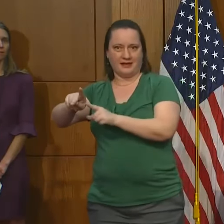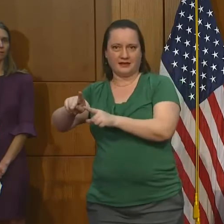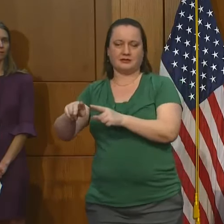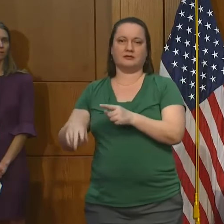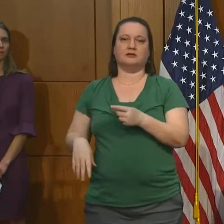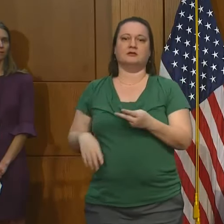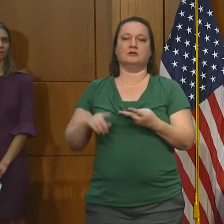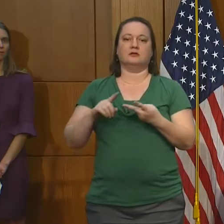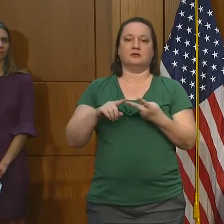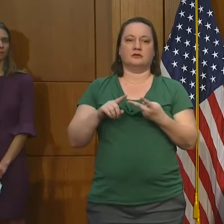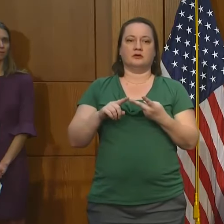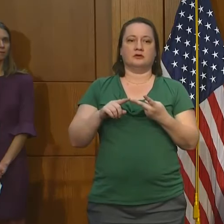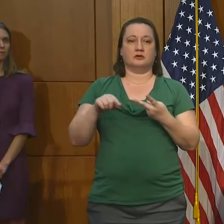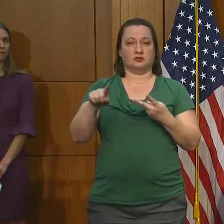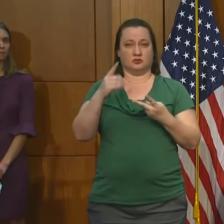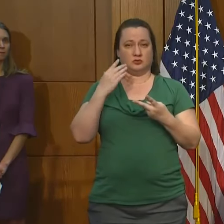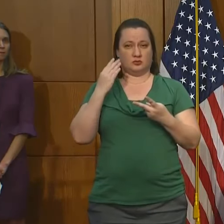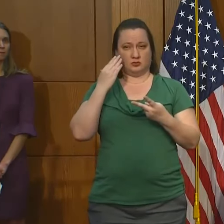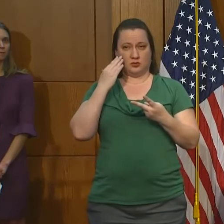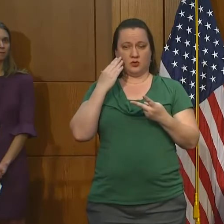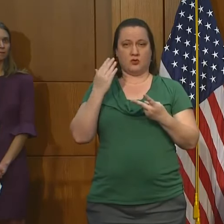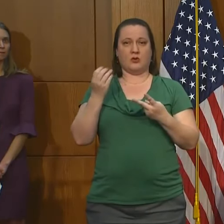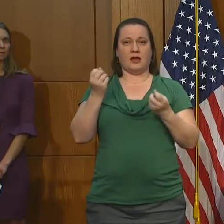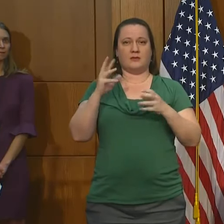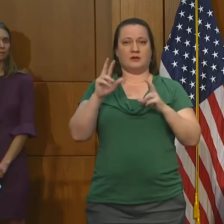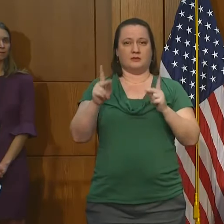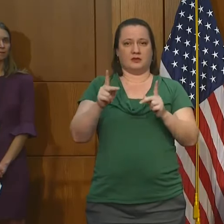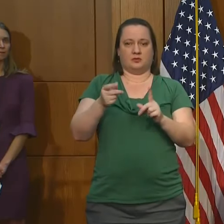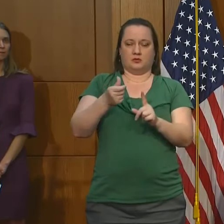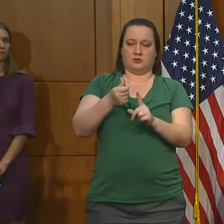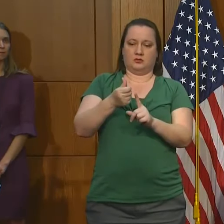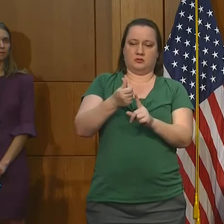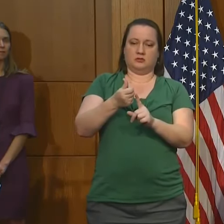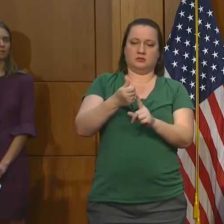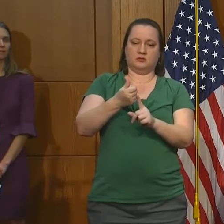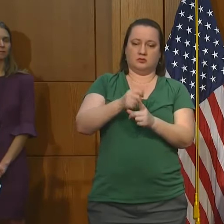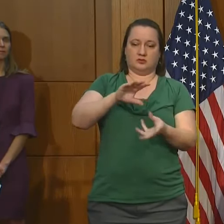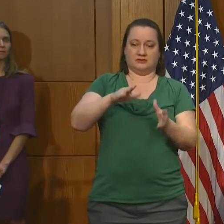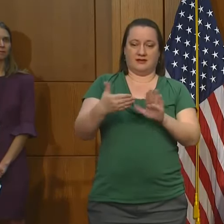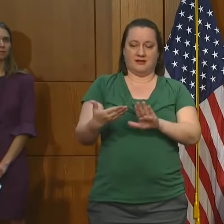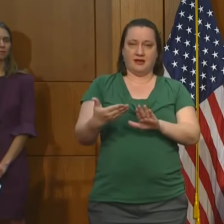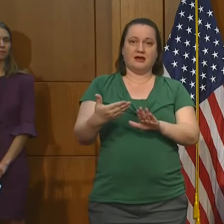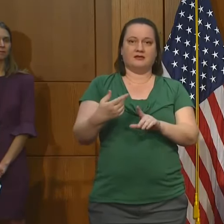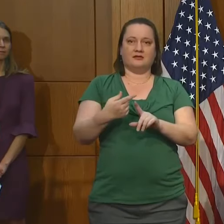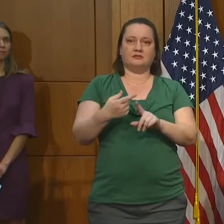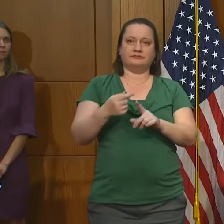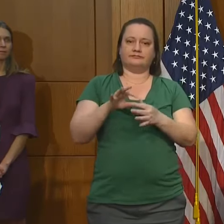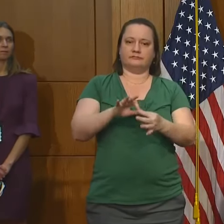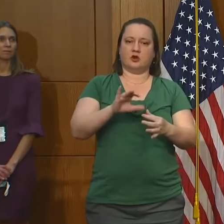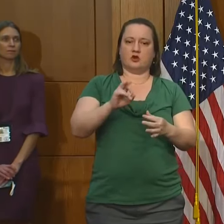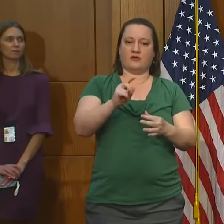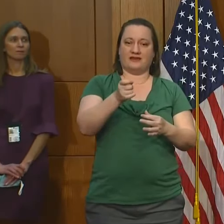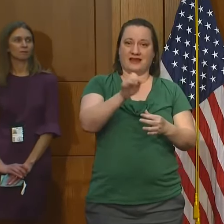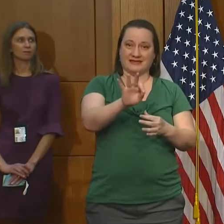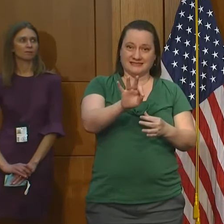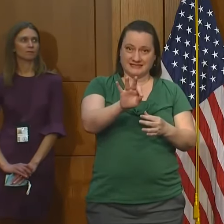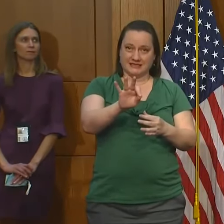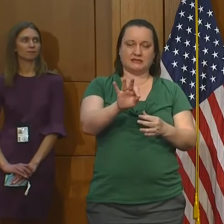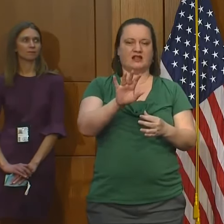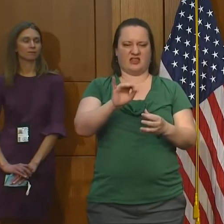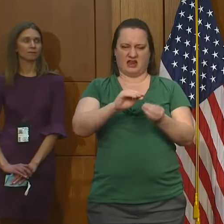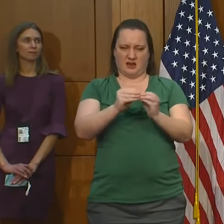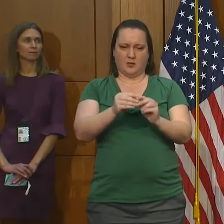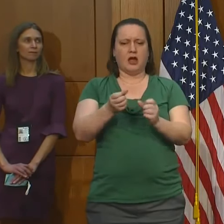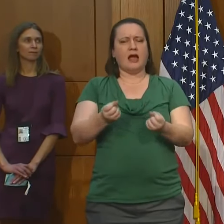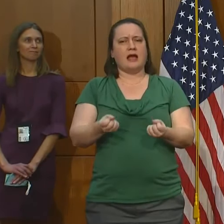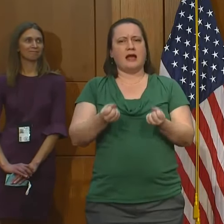COVID-19 who were healthy prior to their illness with no underlying conditions? Okay, I'm going to let Dr. Furlano at